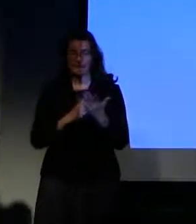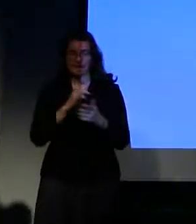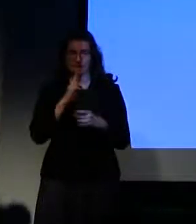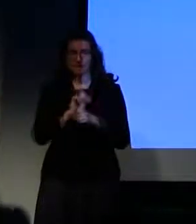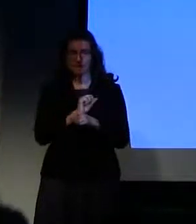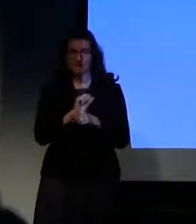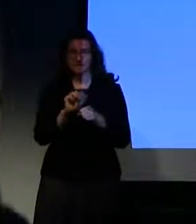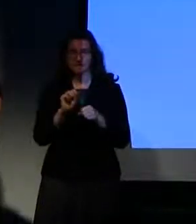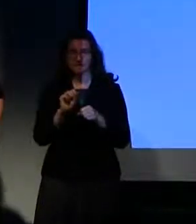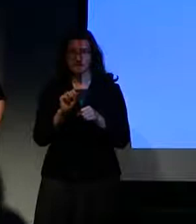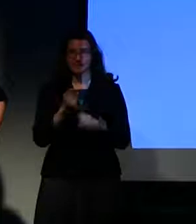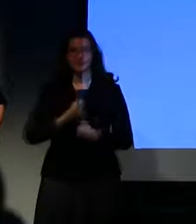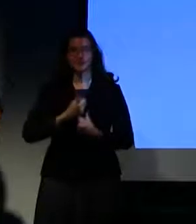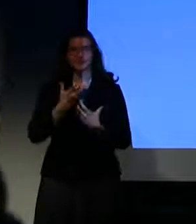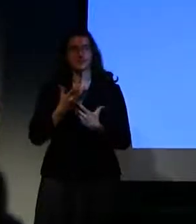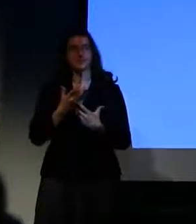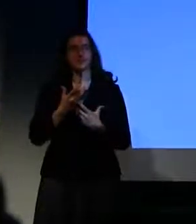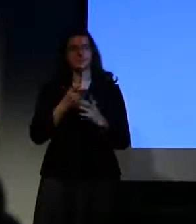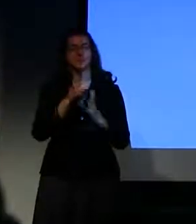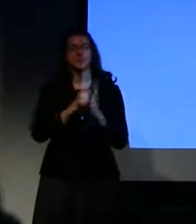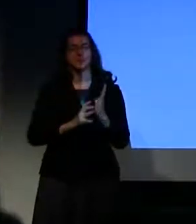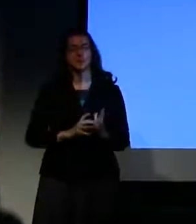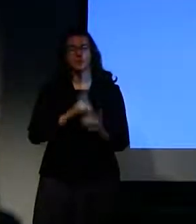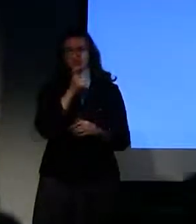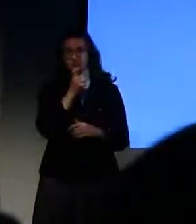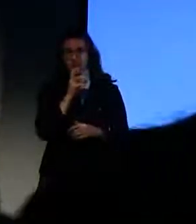a poem by Walt Whitman.